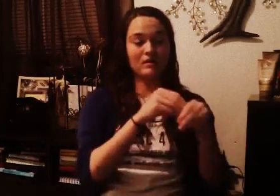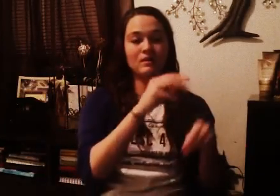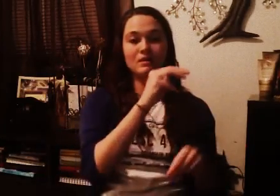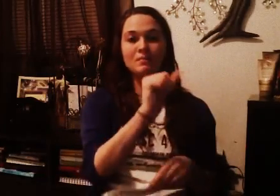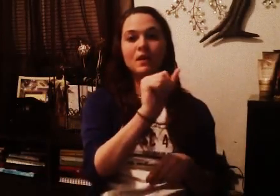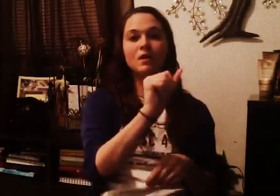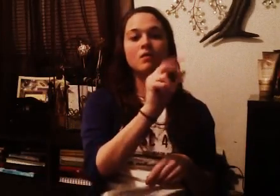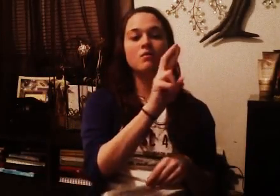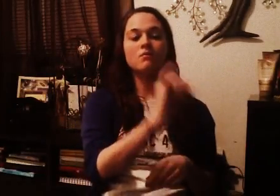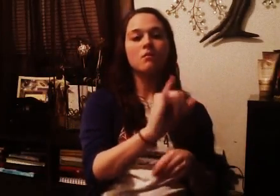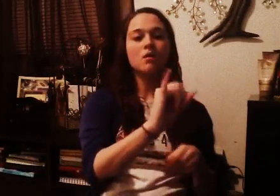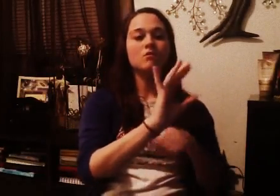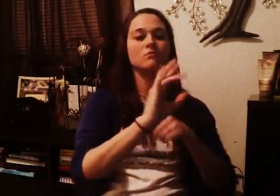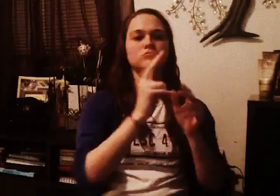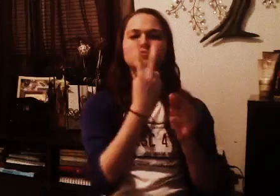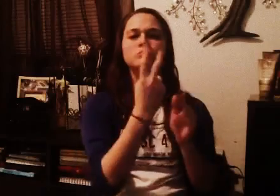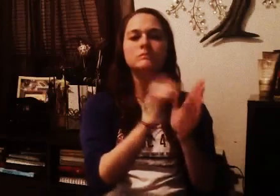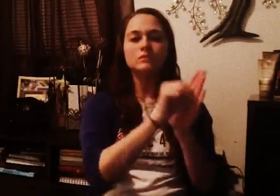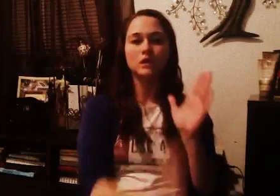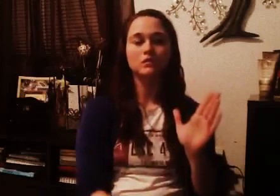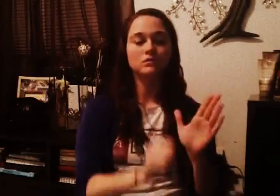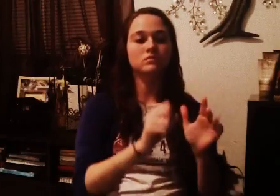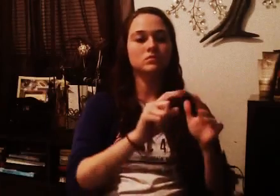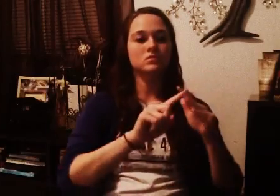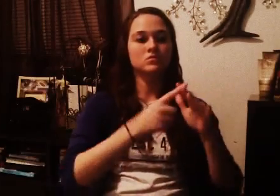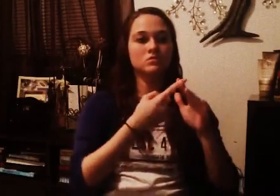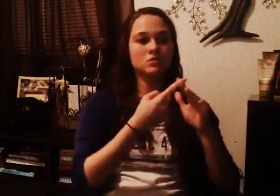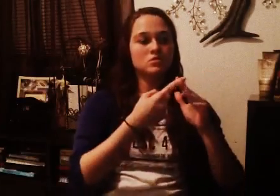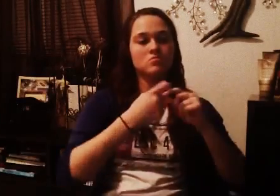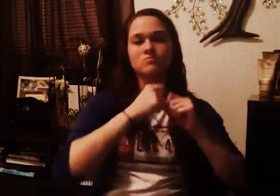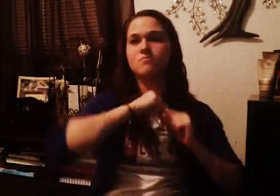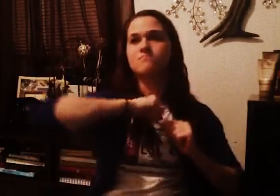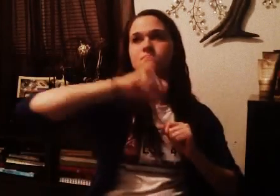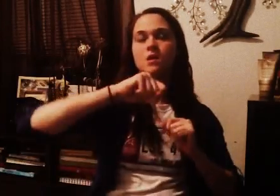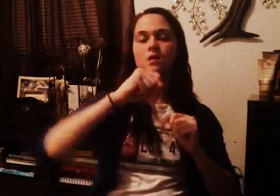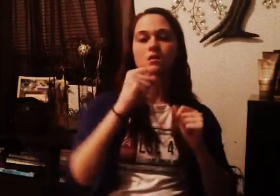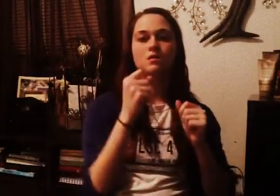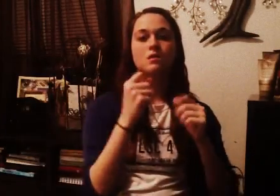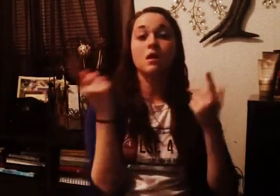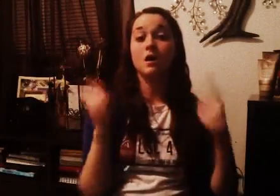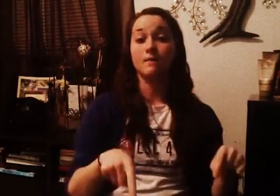ships, serious acts of rebellion that helped set off the Revolutionary War.